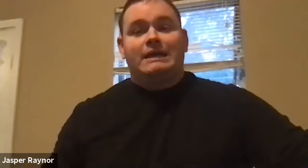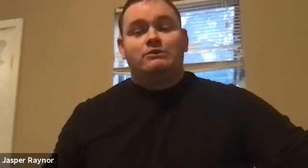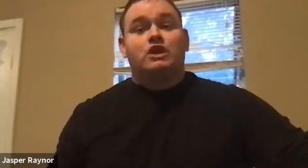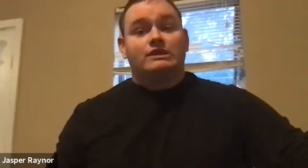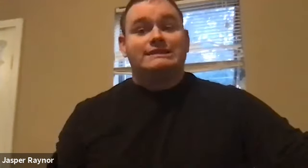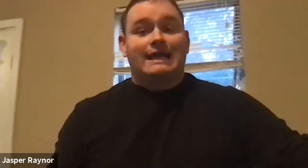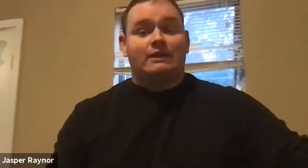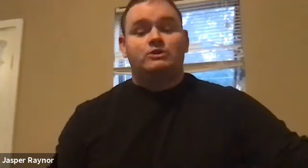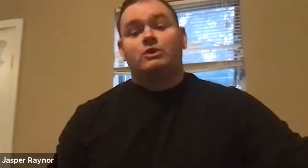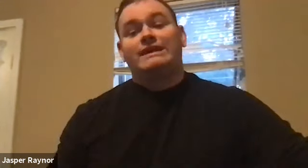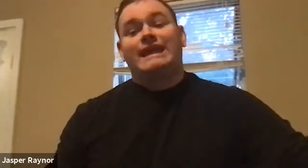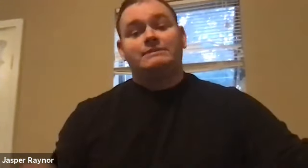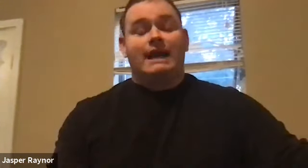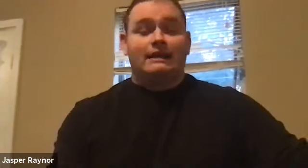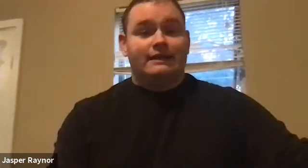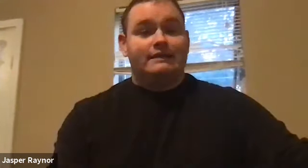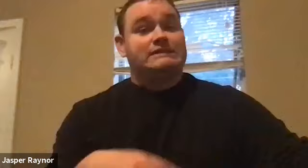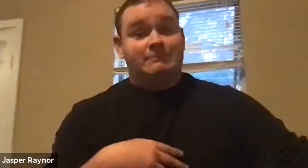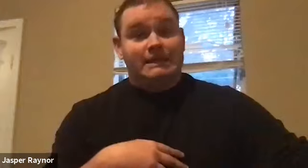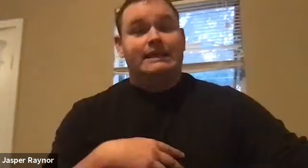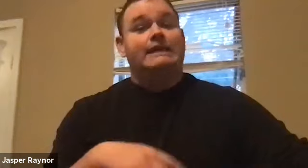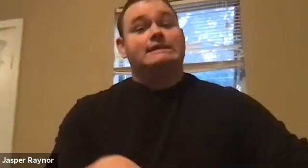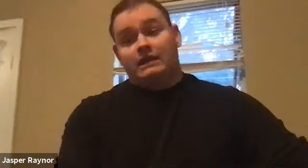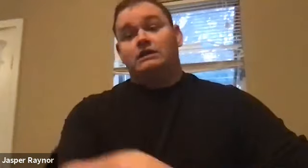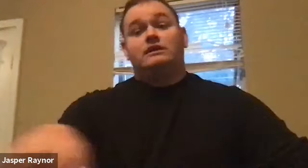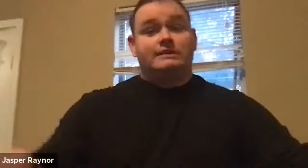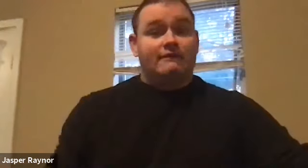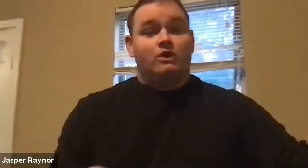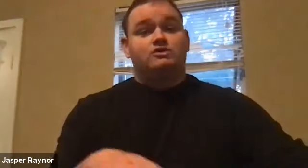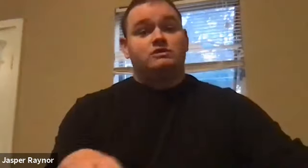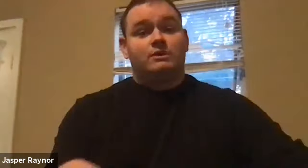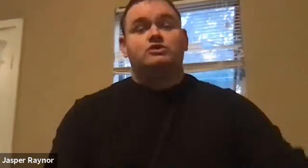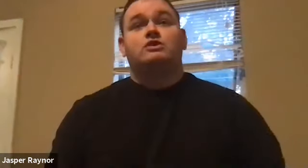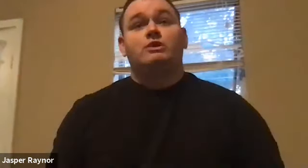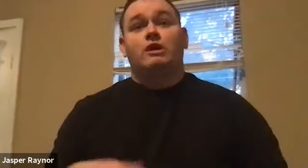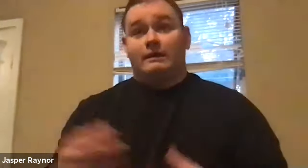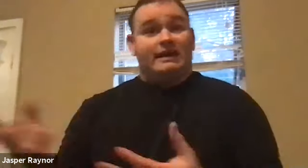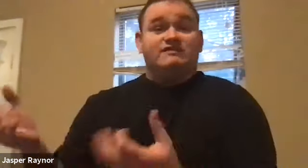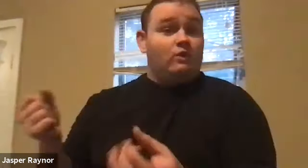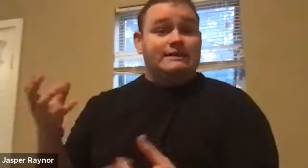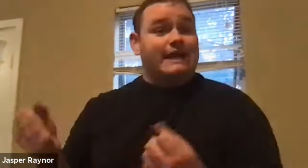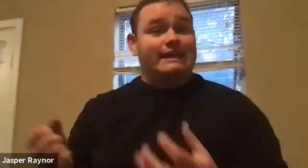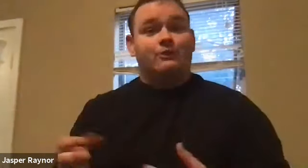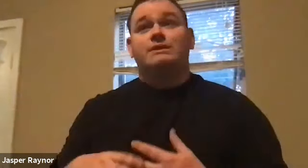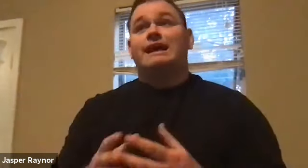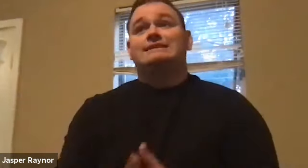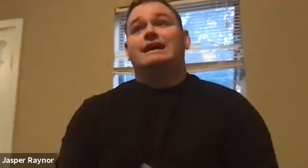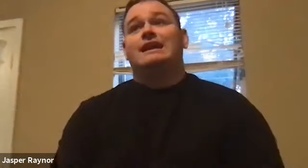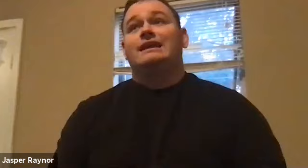was learning sign language, so he came to Gallaudet to visit me and to get the deaf culture exposure. So we were, and he's fluent in sign language, but he hadn't had a lot of